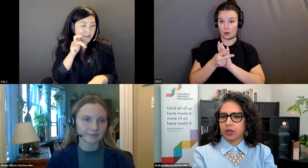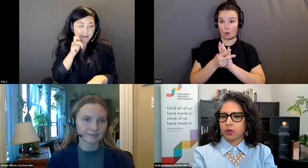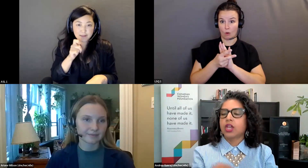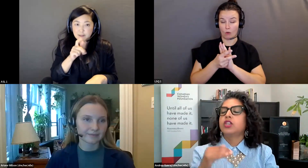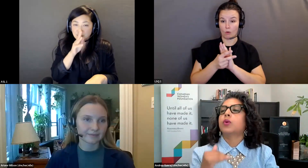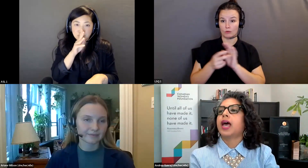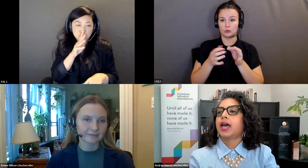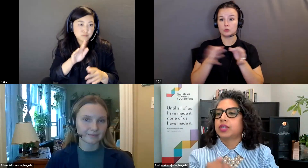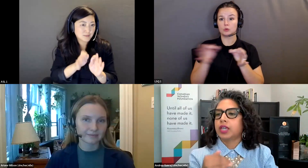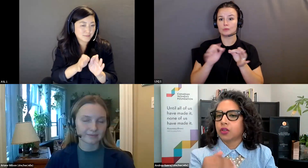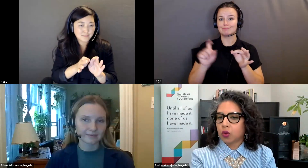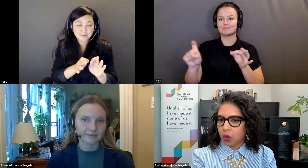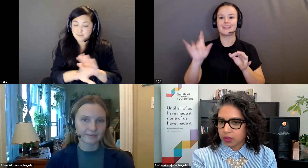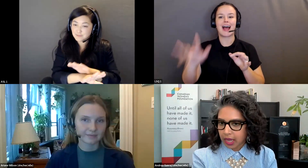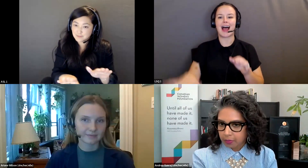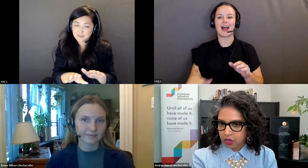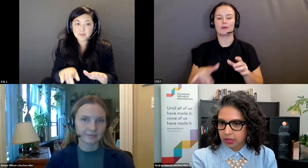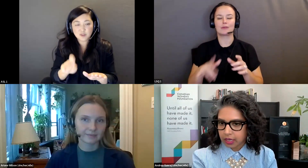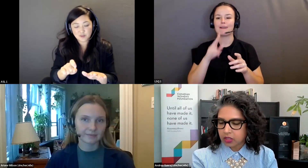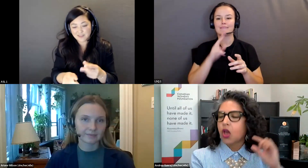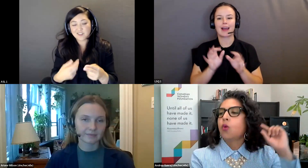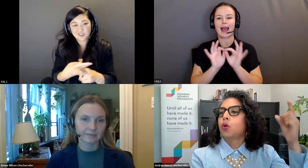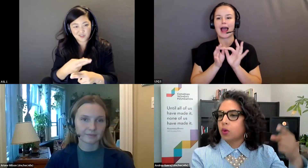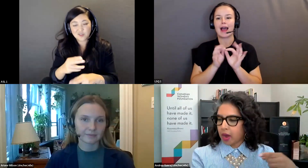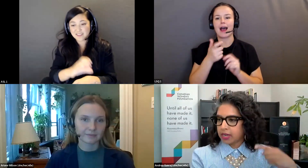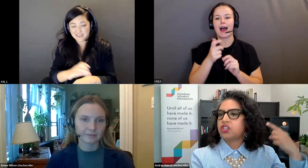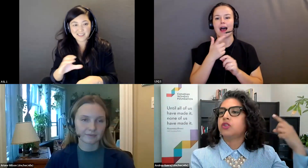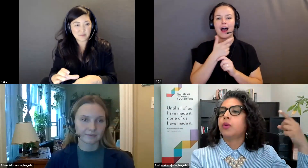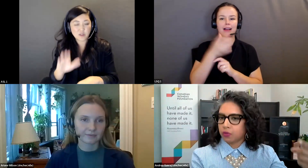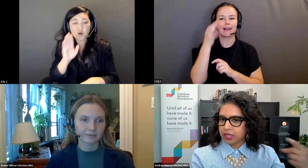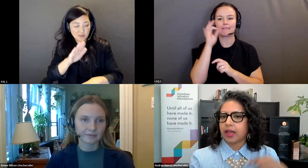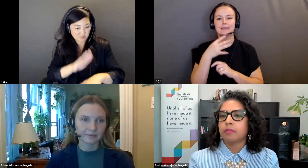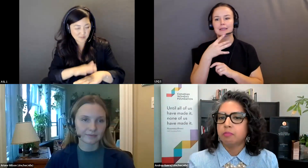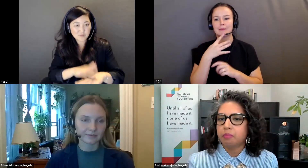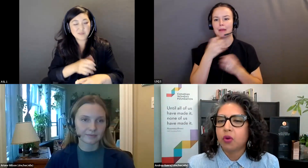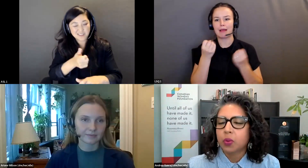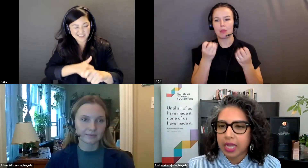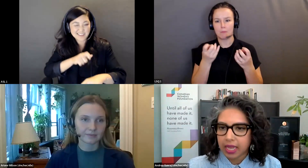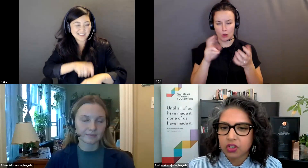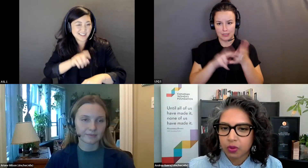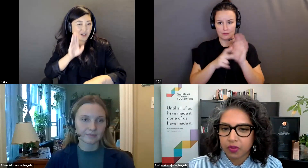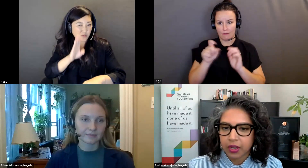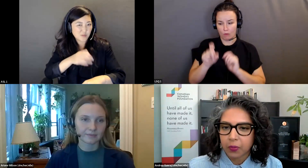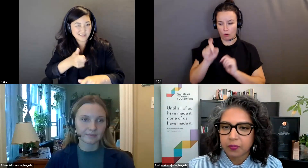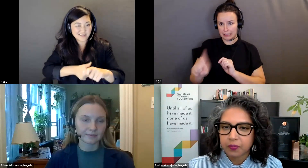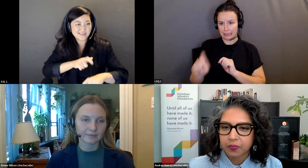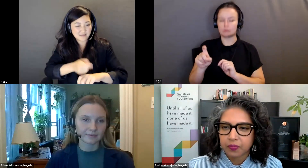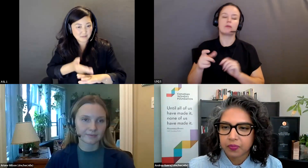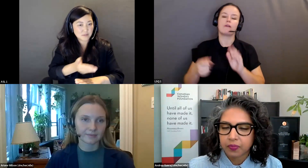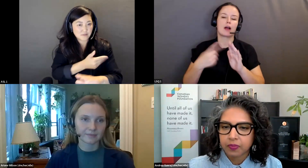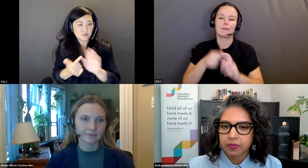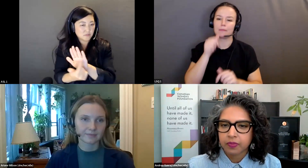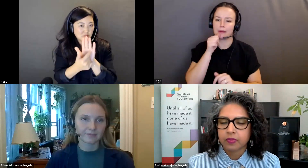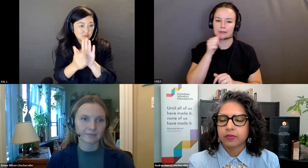those videos. You will have to get the closed captioning links. We'll remind you every time before we get into a video.